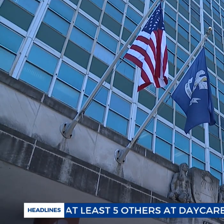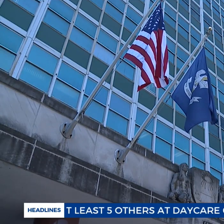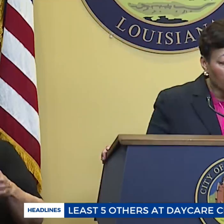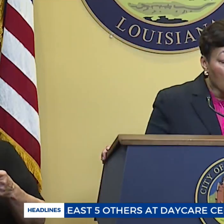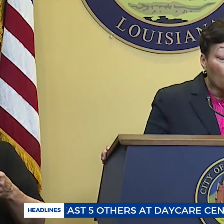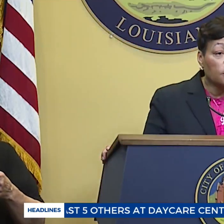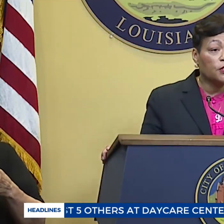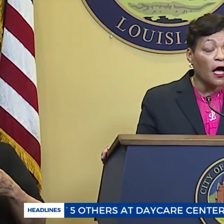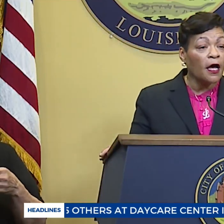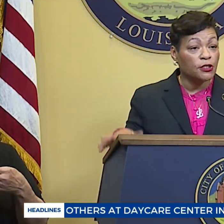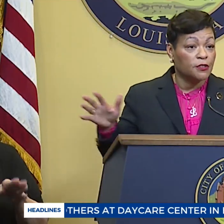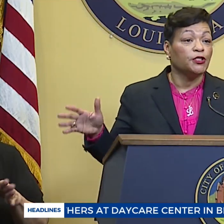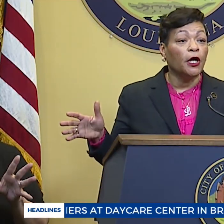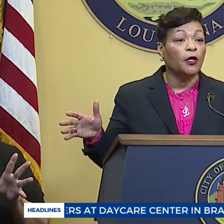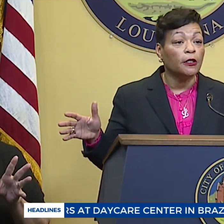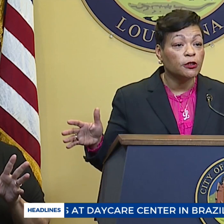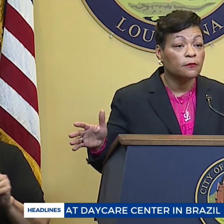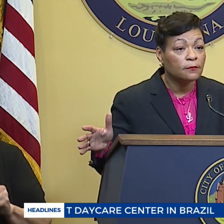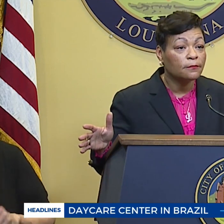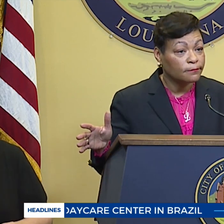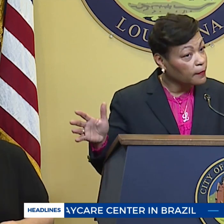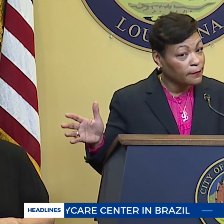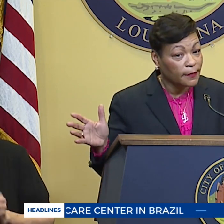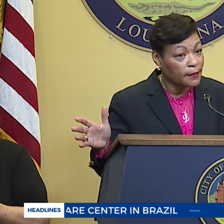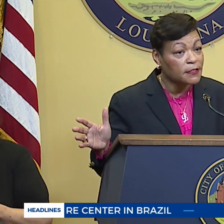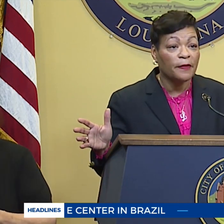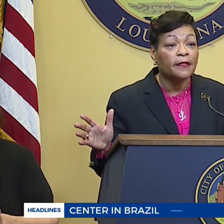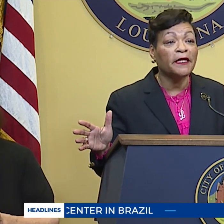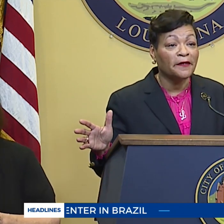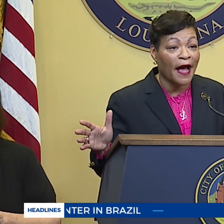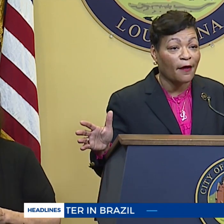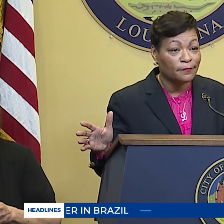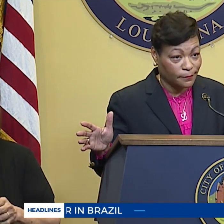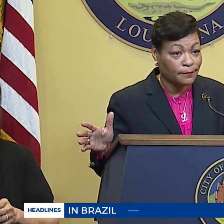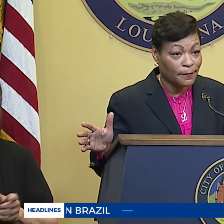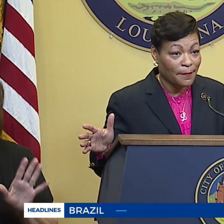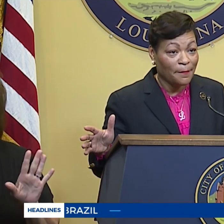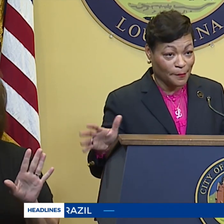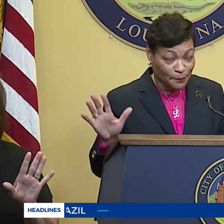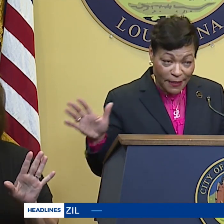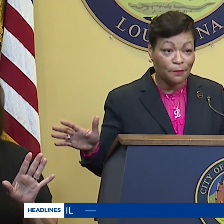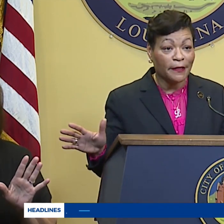appear. Well, the judge is the judge. Let's be clear now.